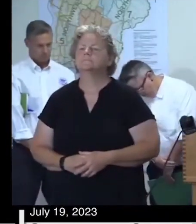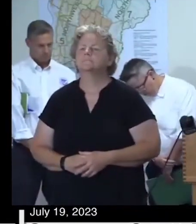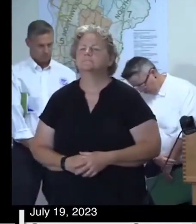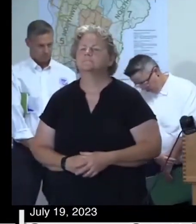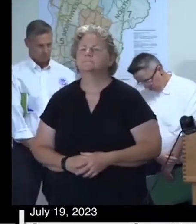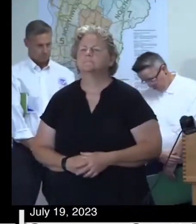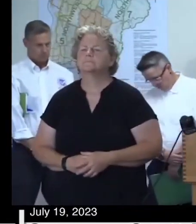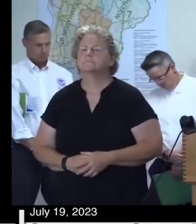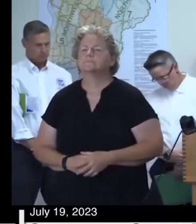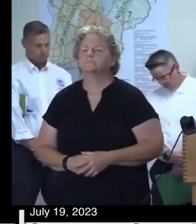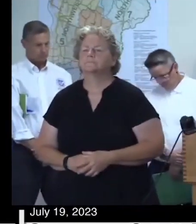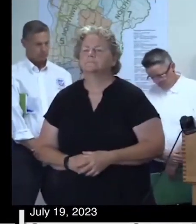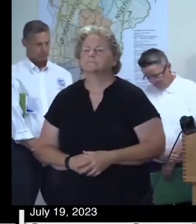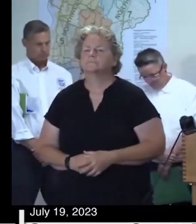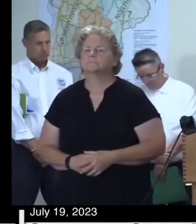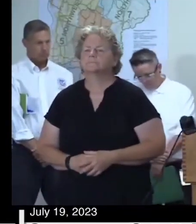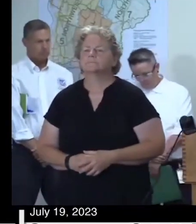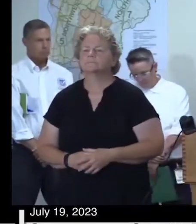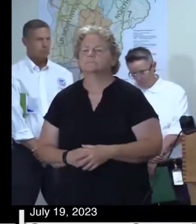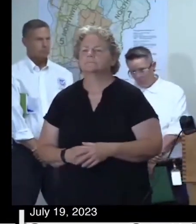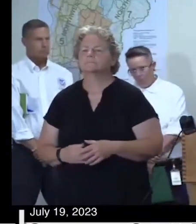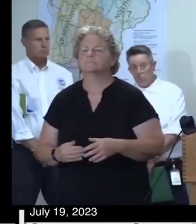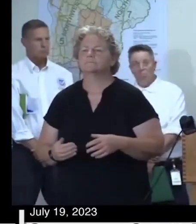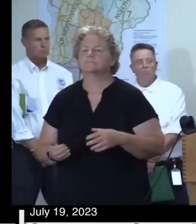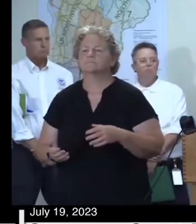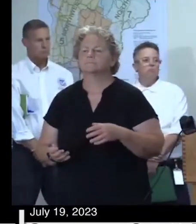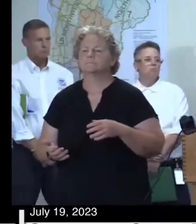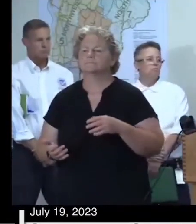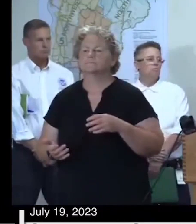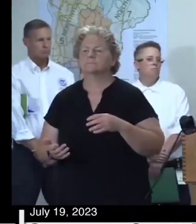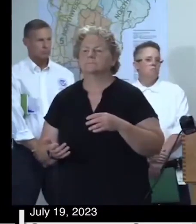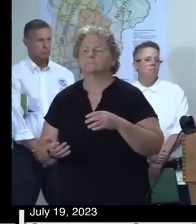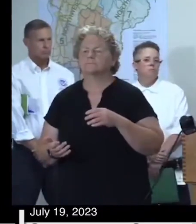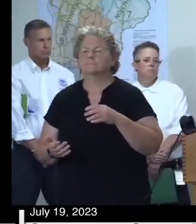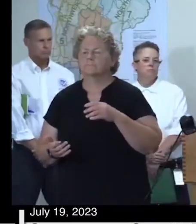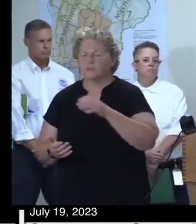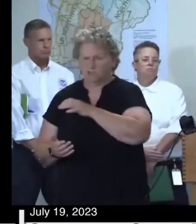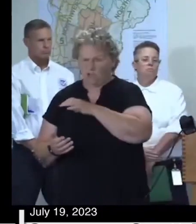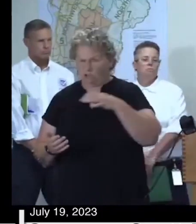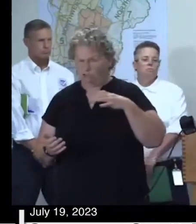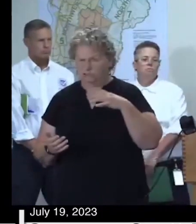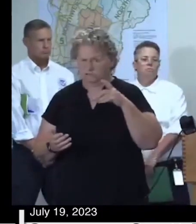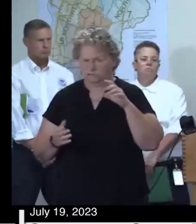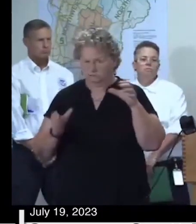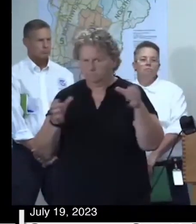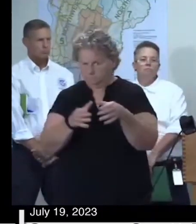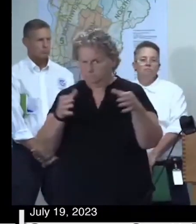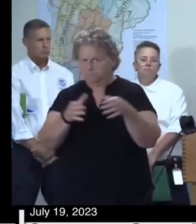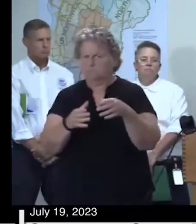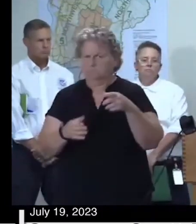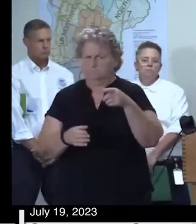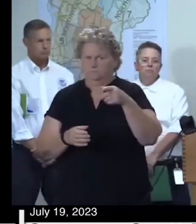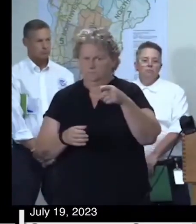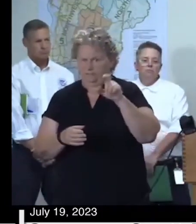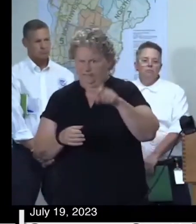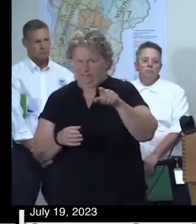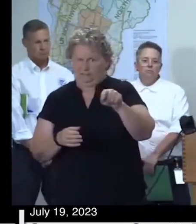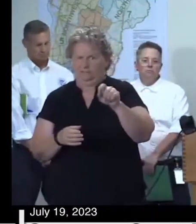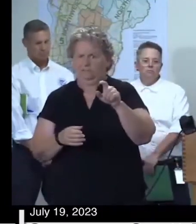money, similar to the ARPA funds and those things? Yes, I believe so, yes. But we're